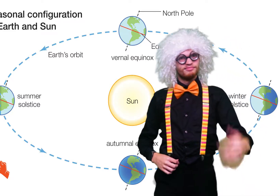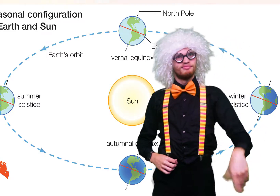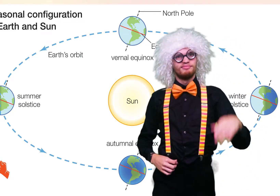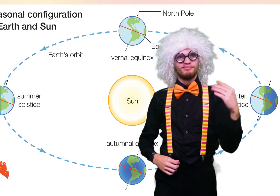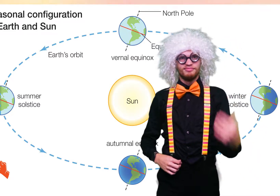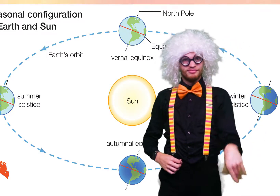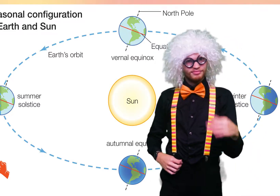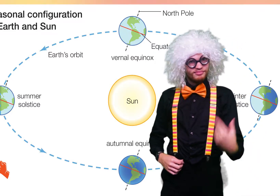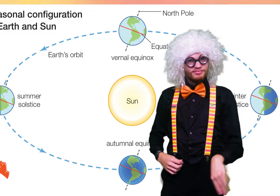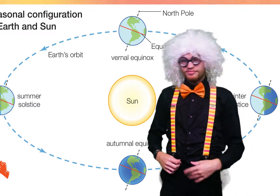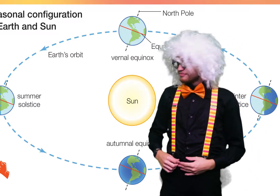information, right?